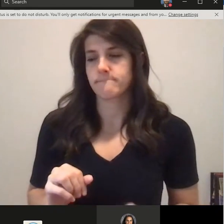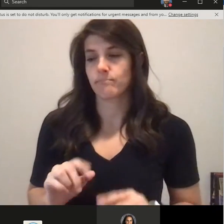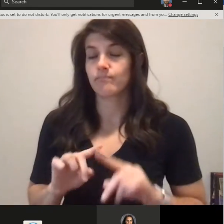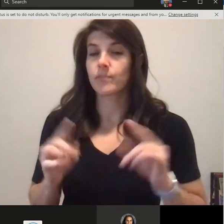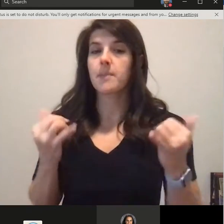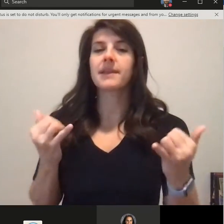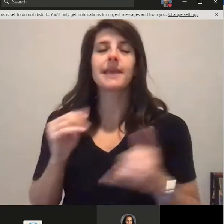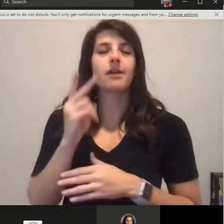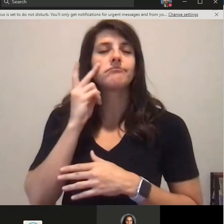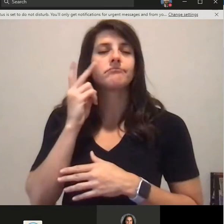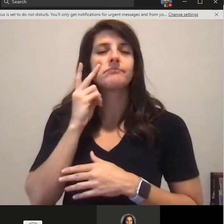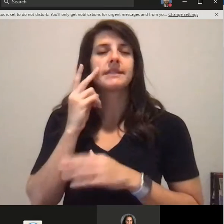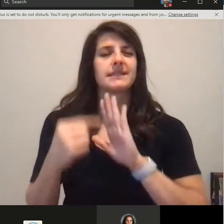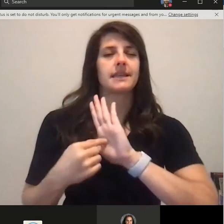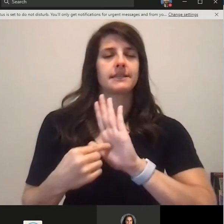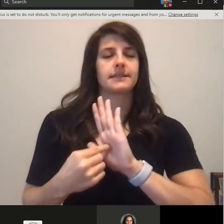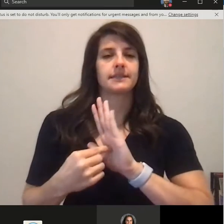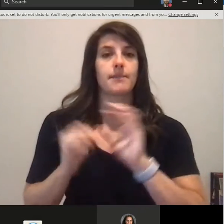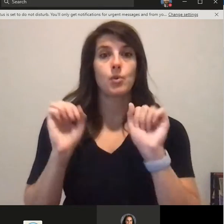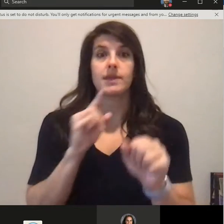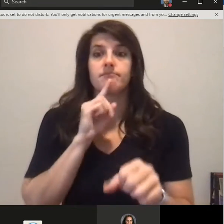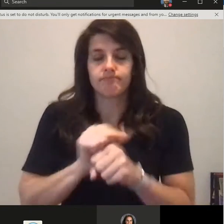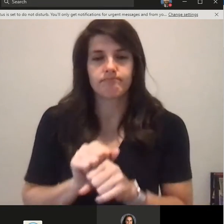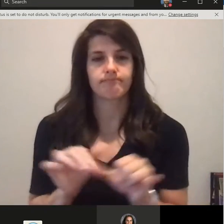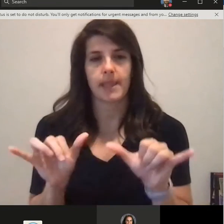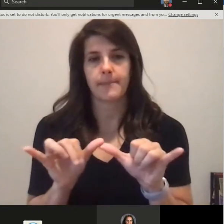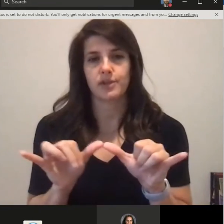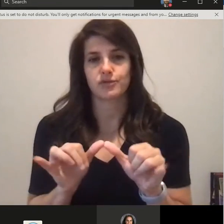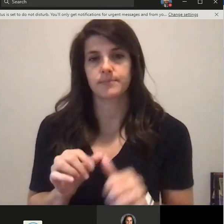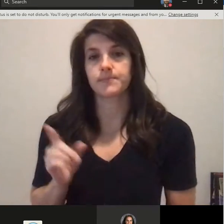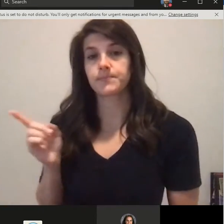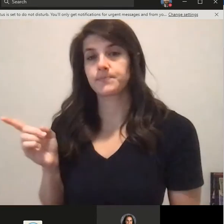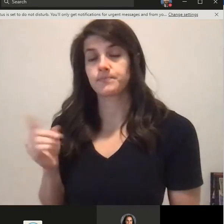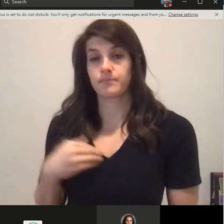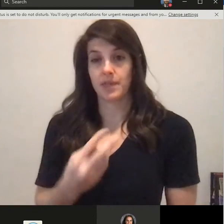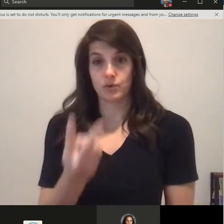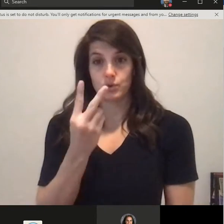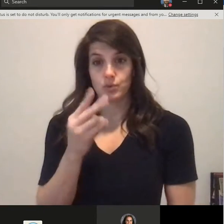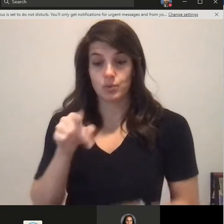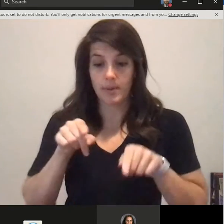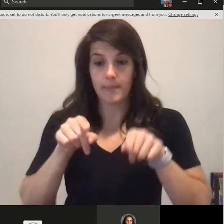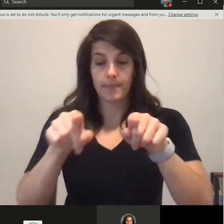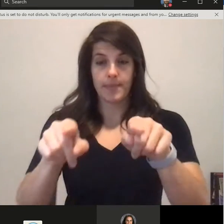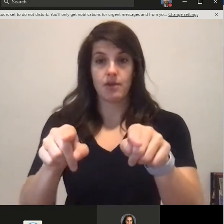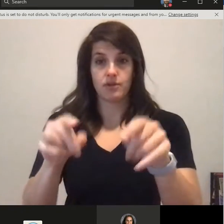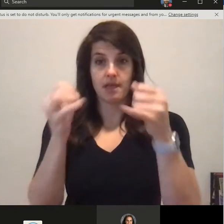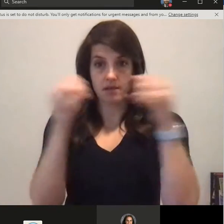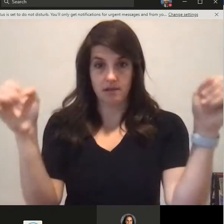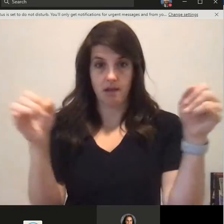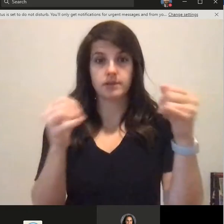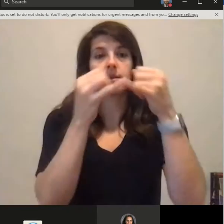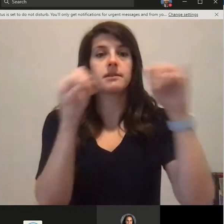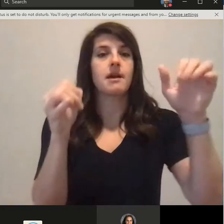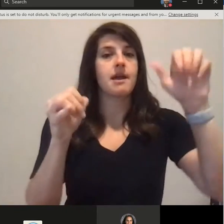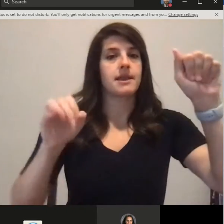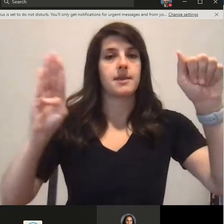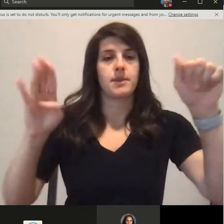protractor just to be sure. So here, 2 parallel lines, AB and CD, cut by a